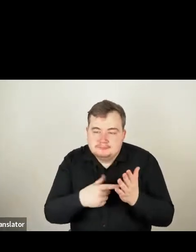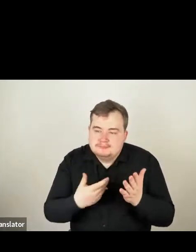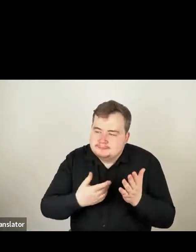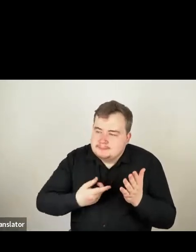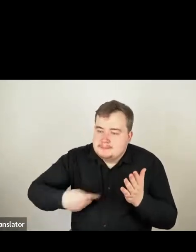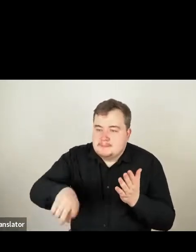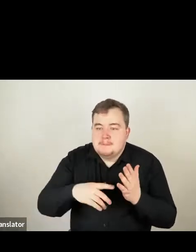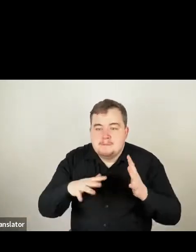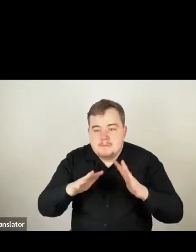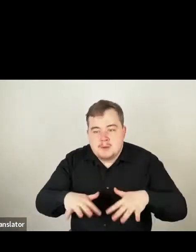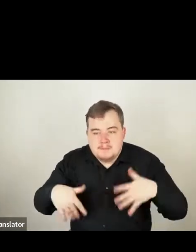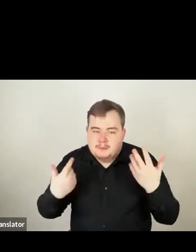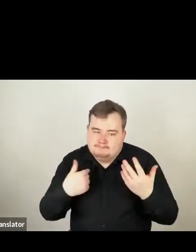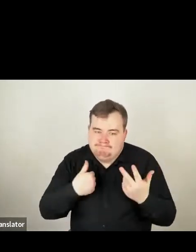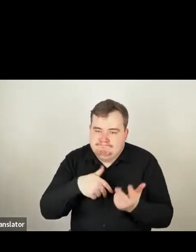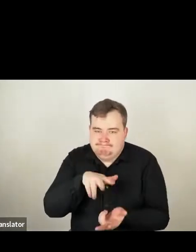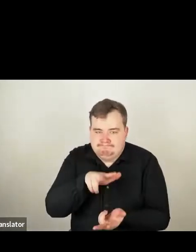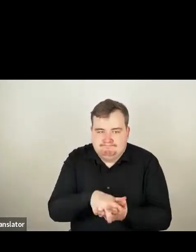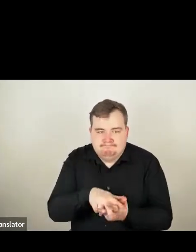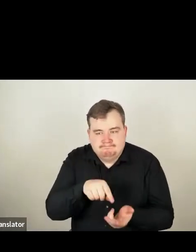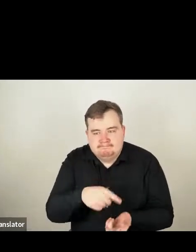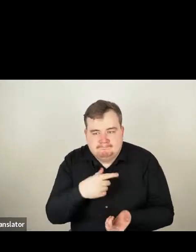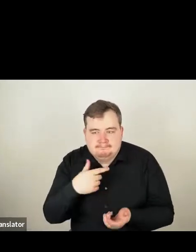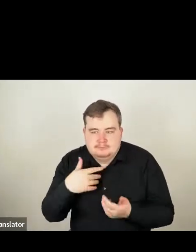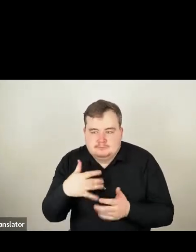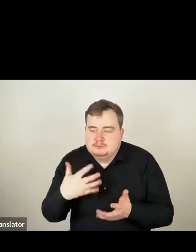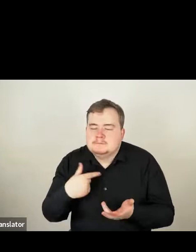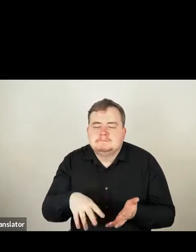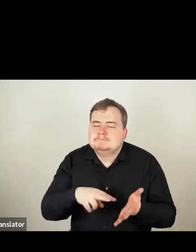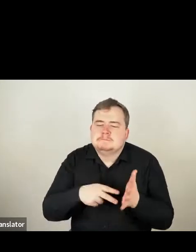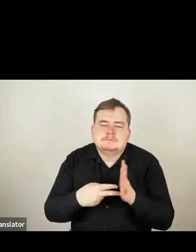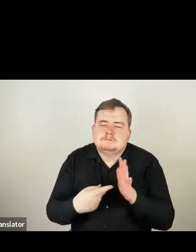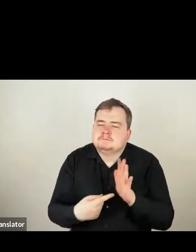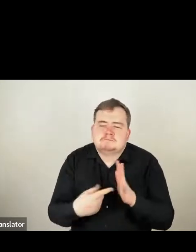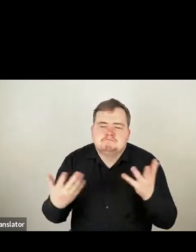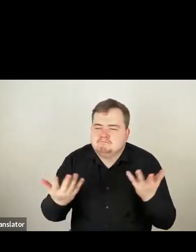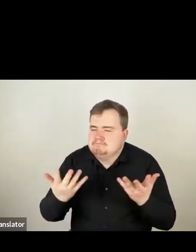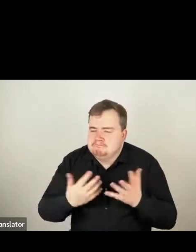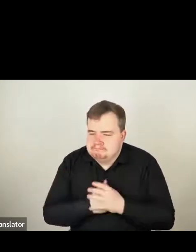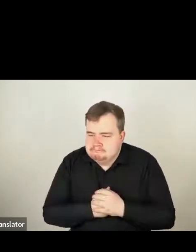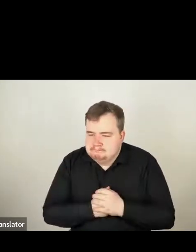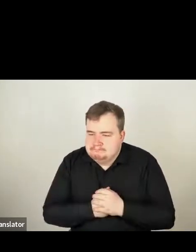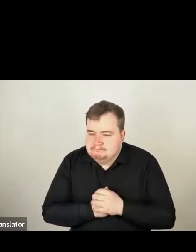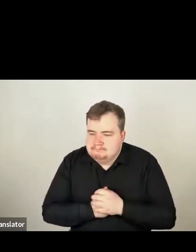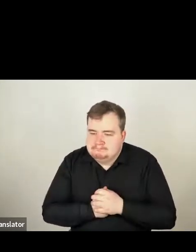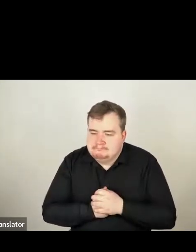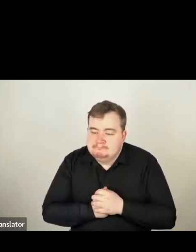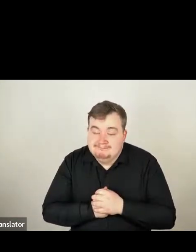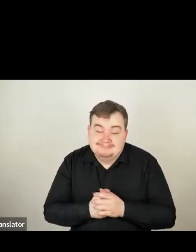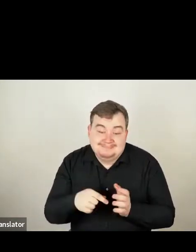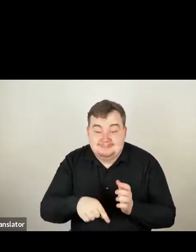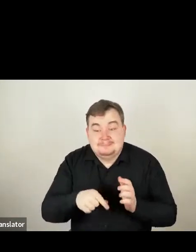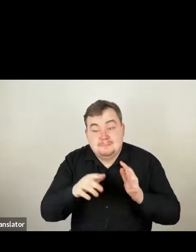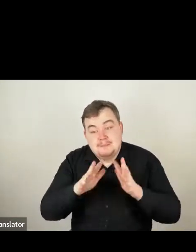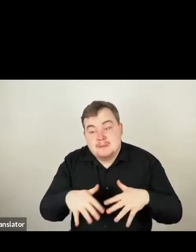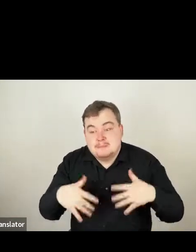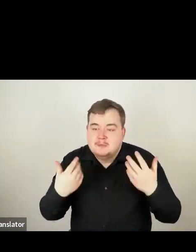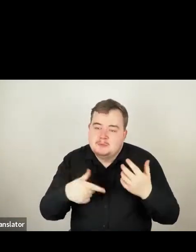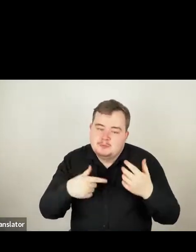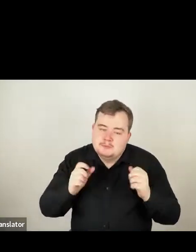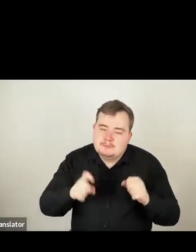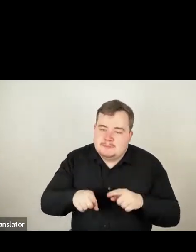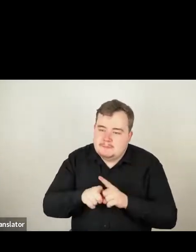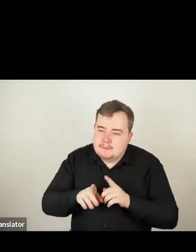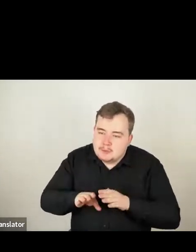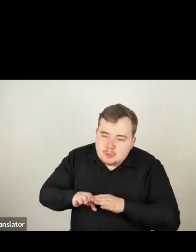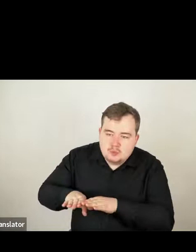years. The strategy is about how to make the parliament more gender sensitive and how to